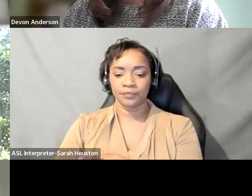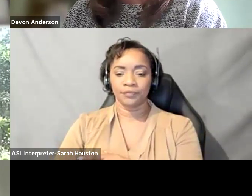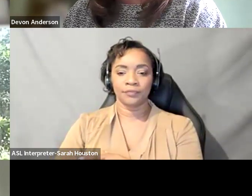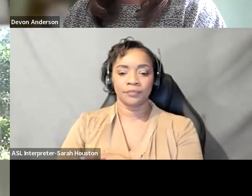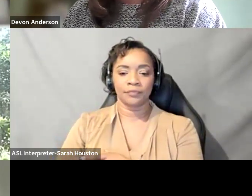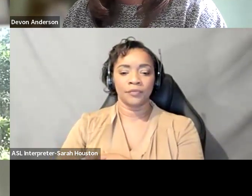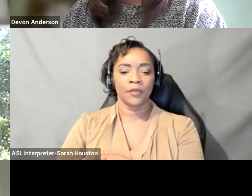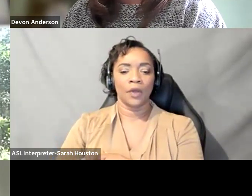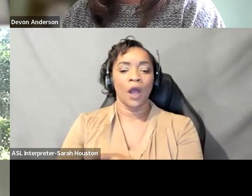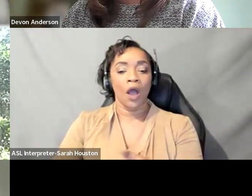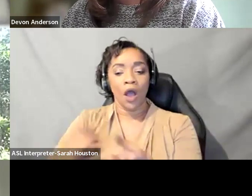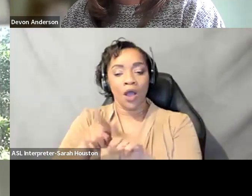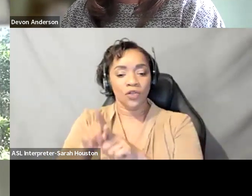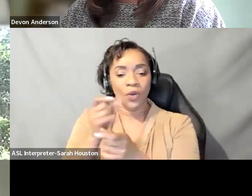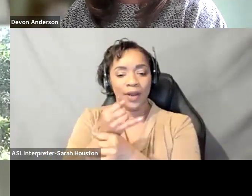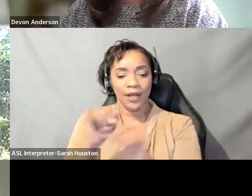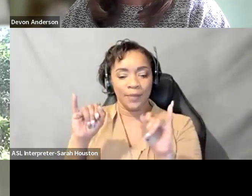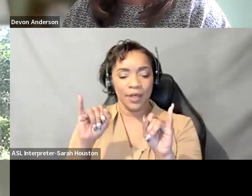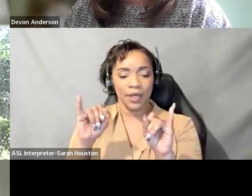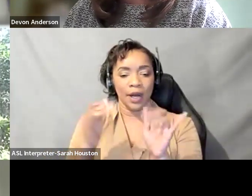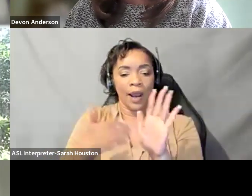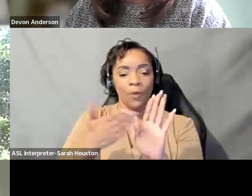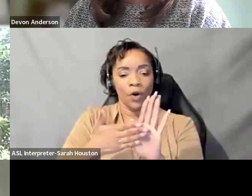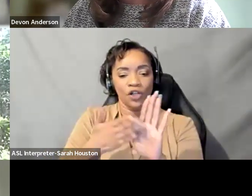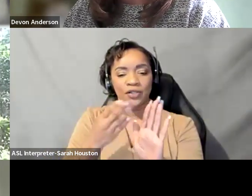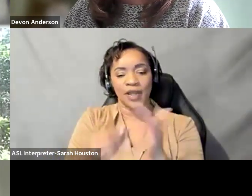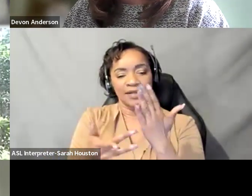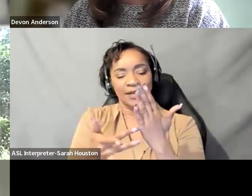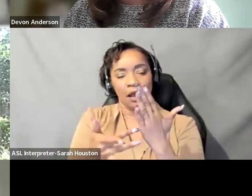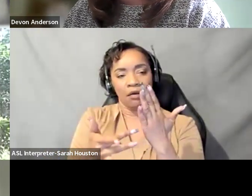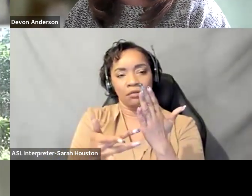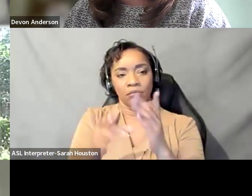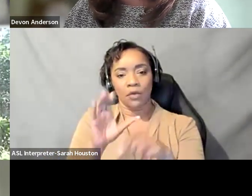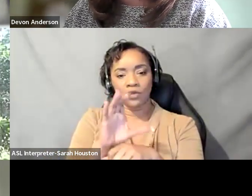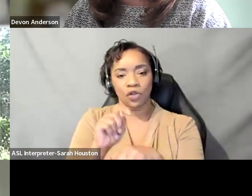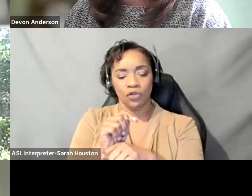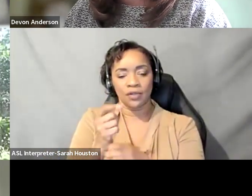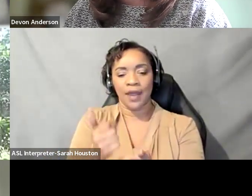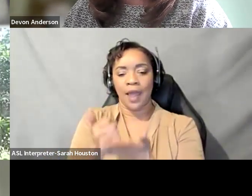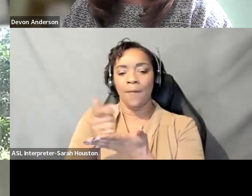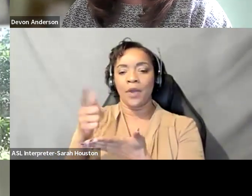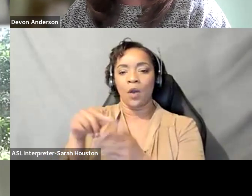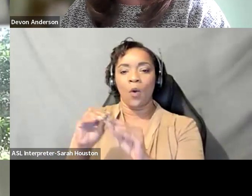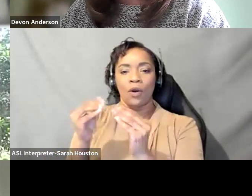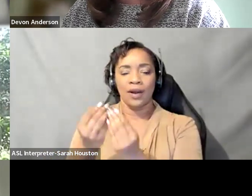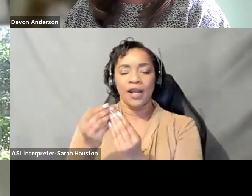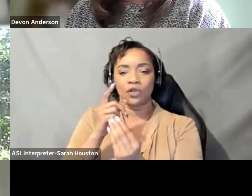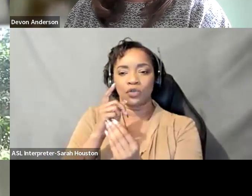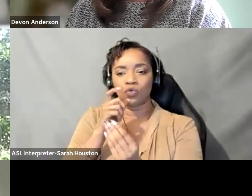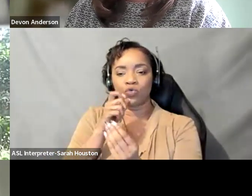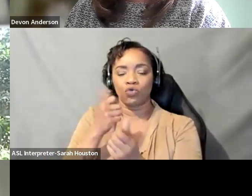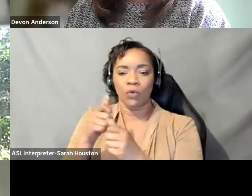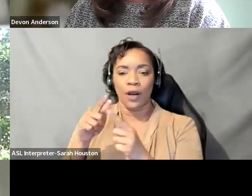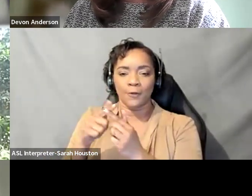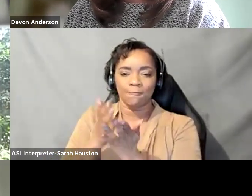independent operations and tech consultant who helps organizations thrive through difficult periods of growth. So he's